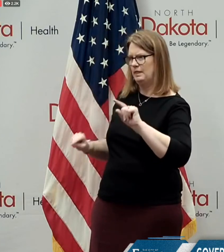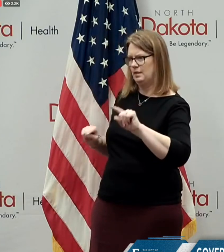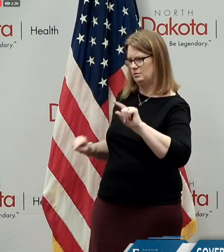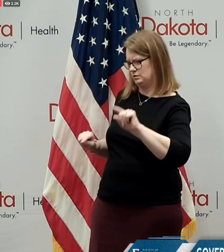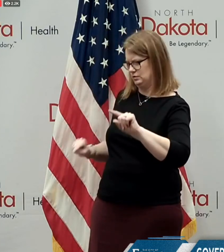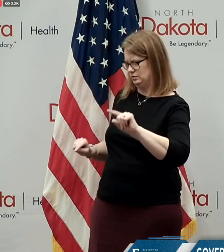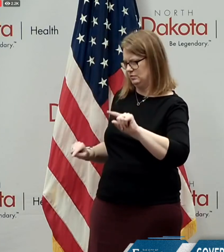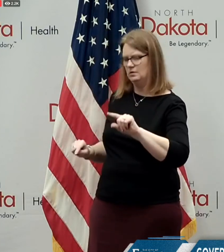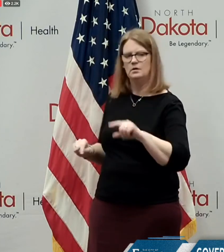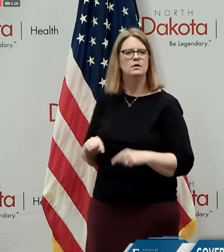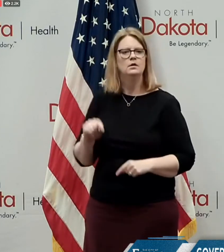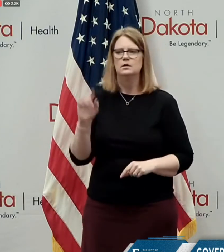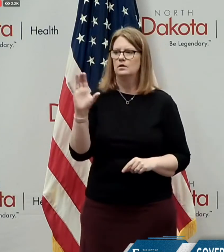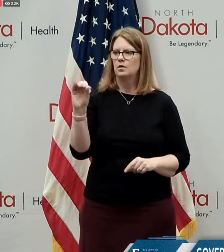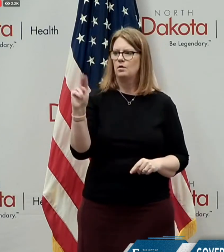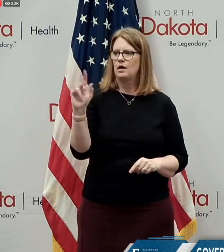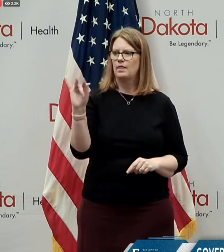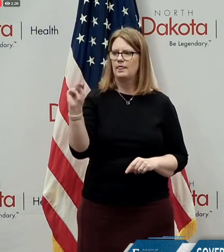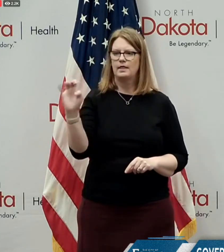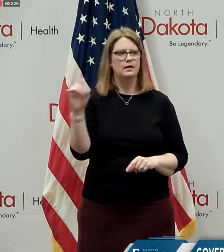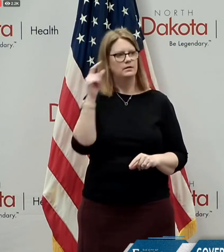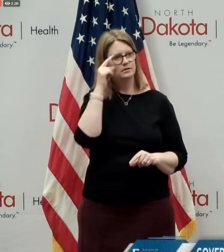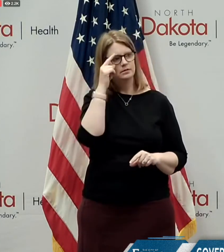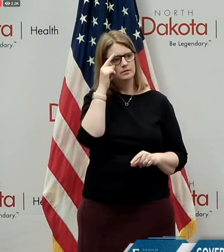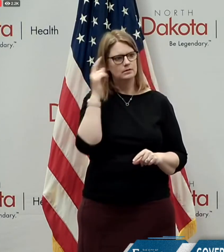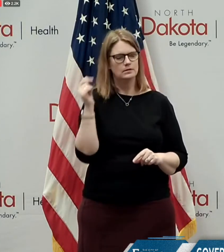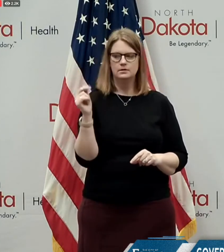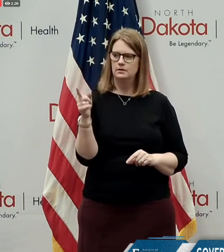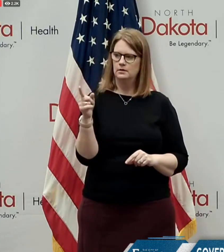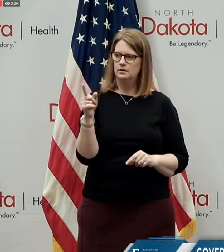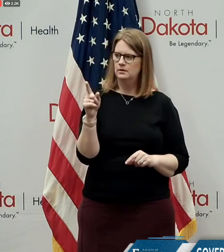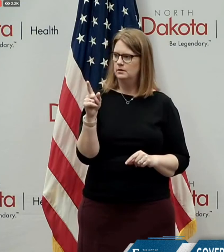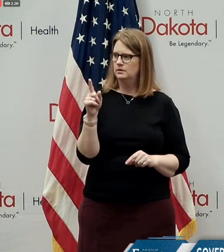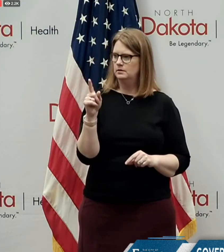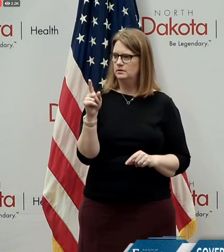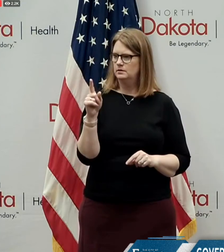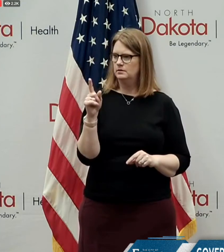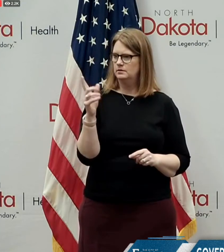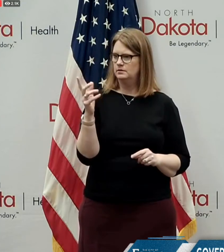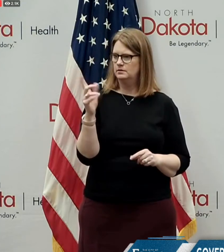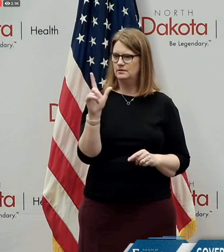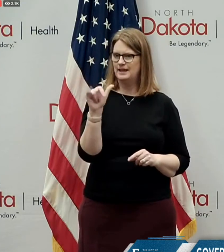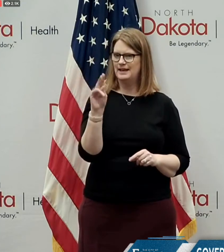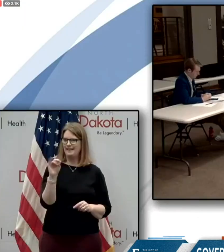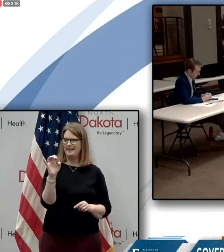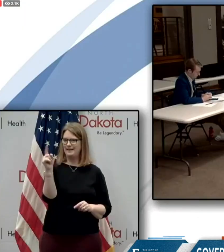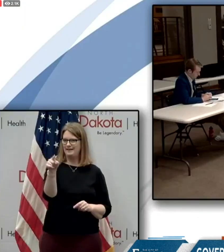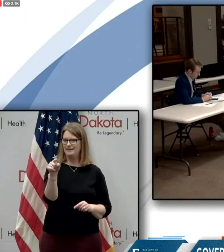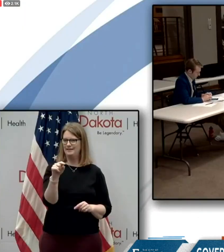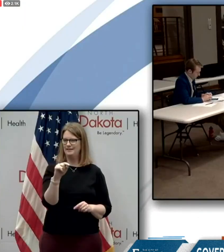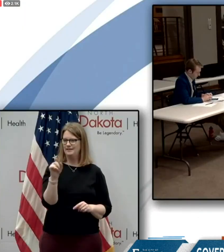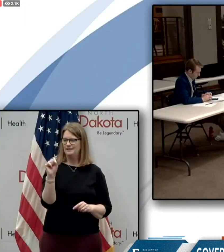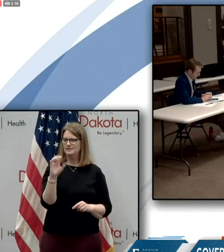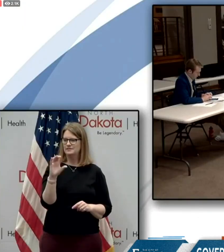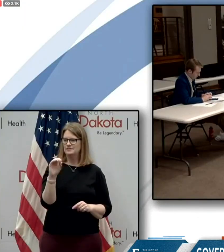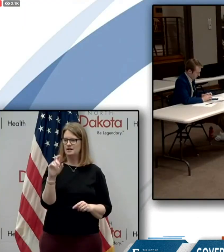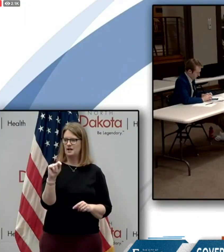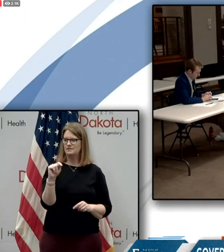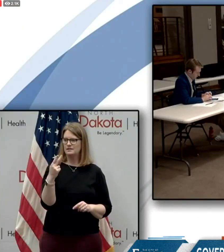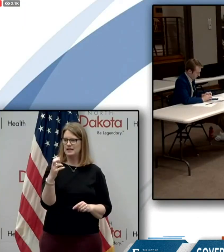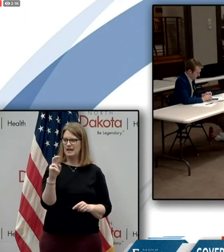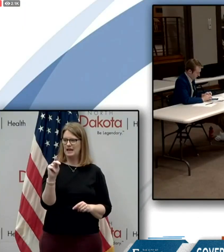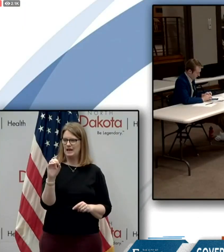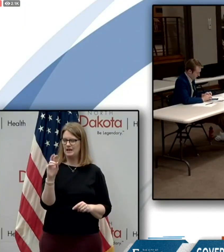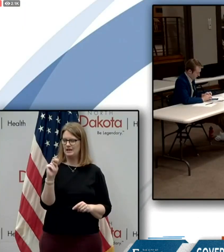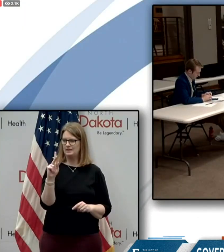I'm going to go online and then back, then to Lane. Scott Hennon,